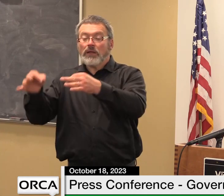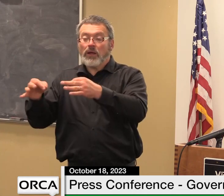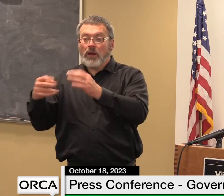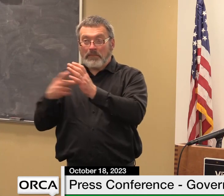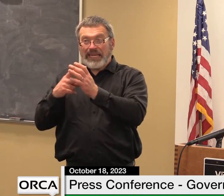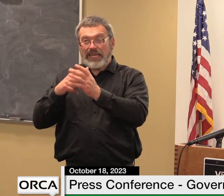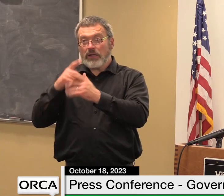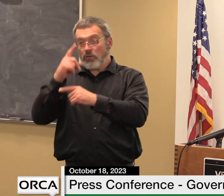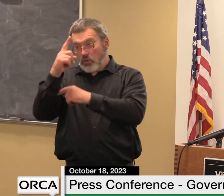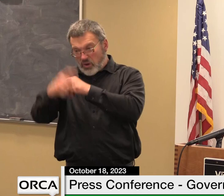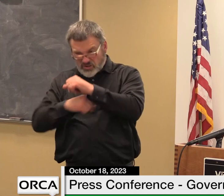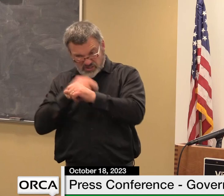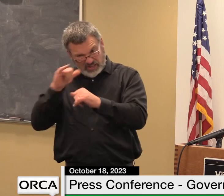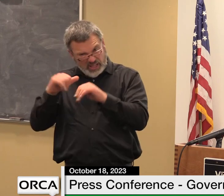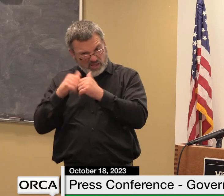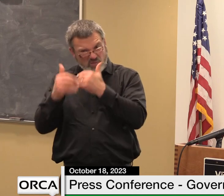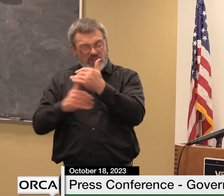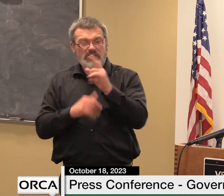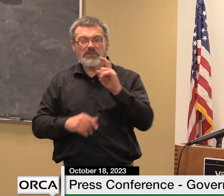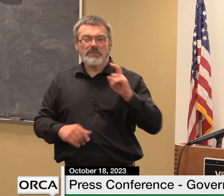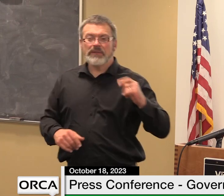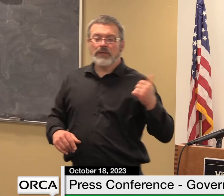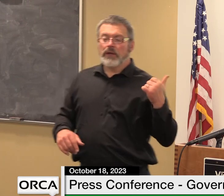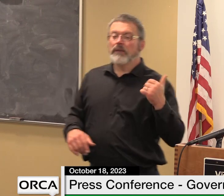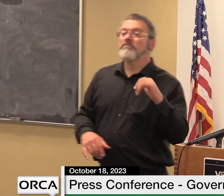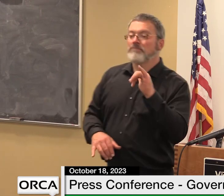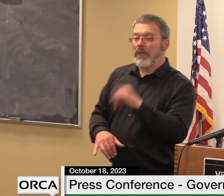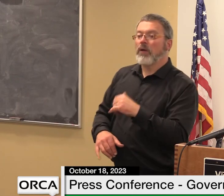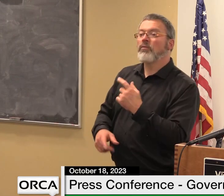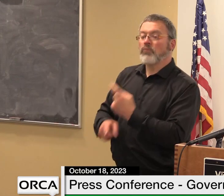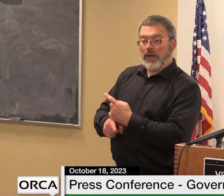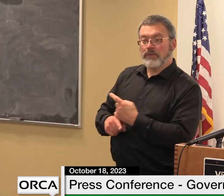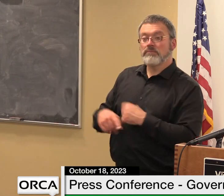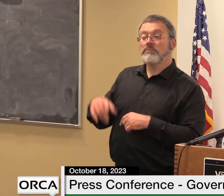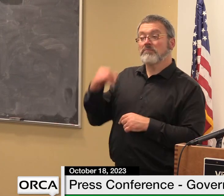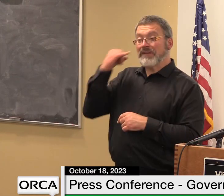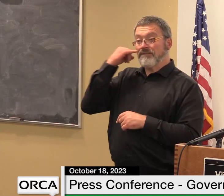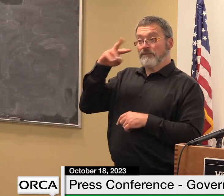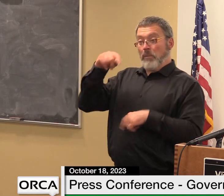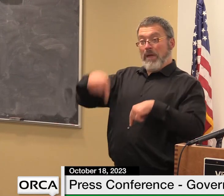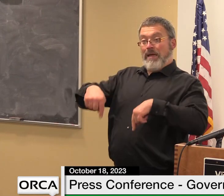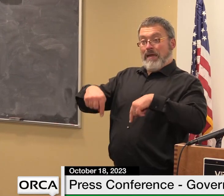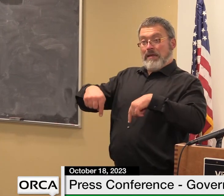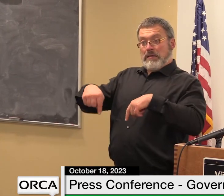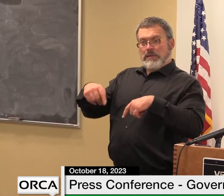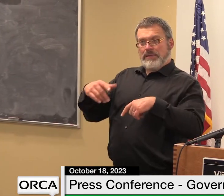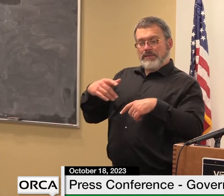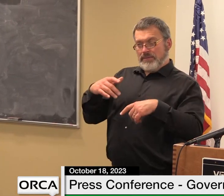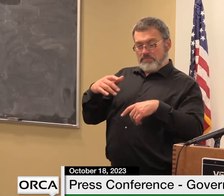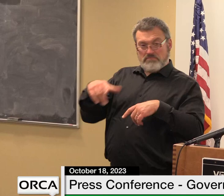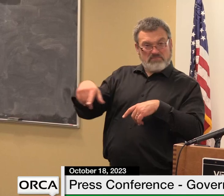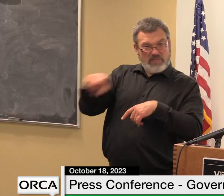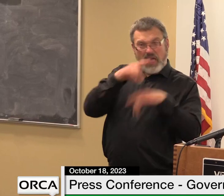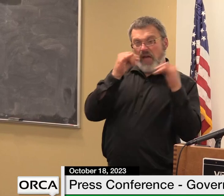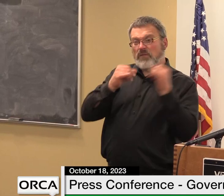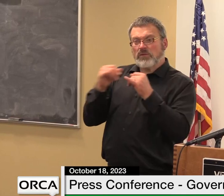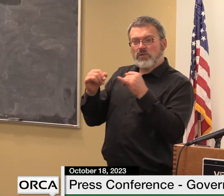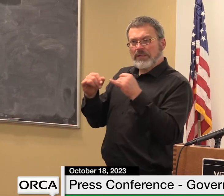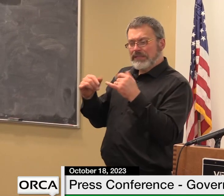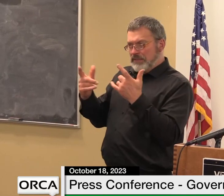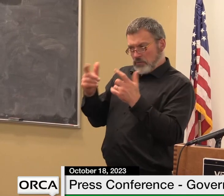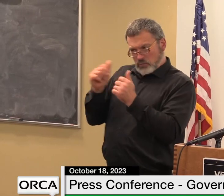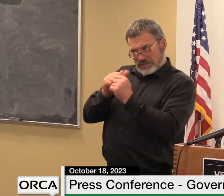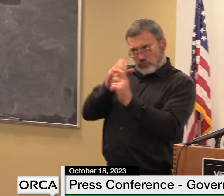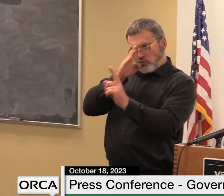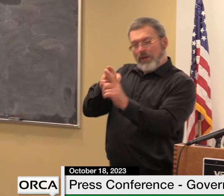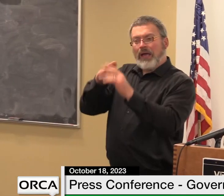works? Yes, sir. If the state deems that the individuals that were assisting in the direct housing program have no path